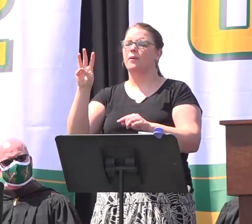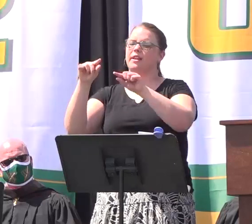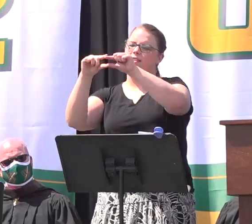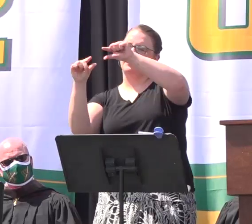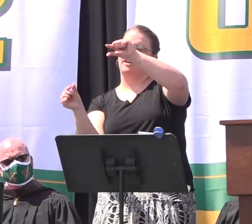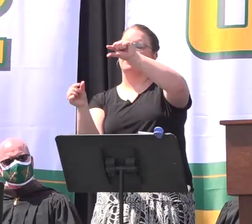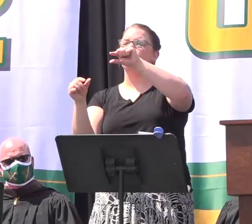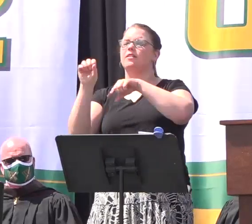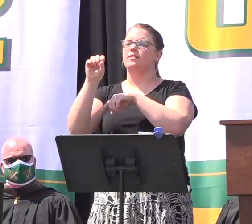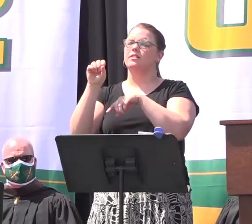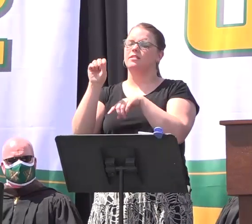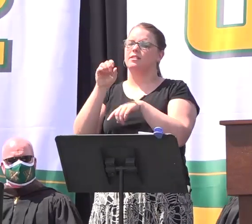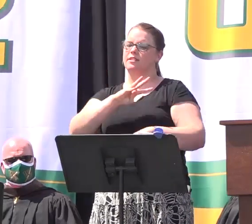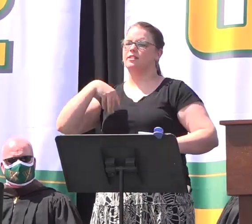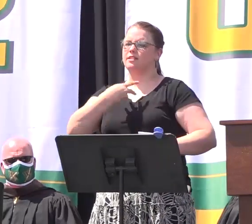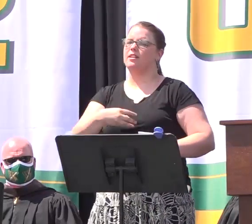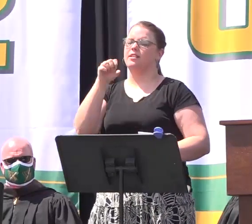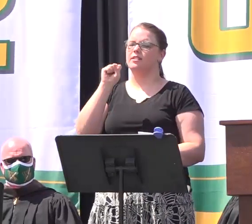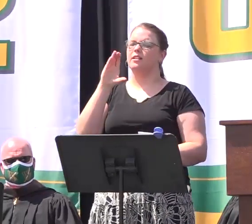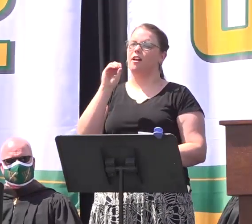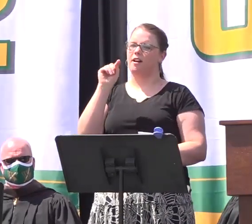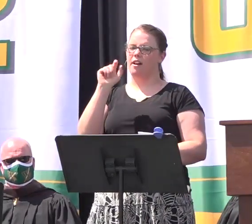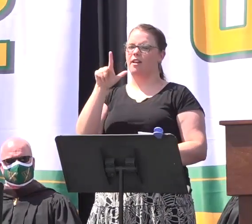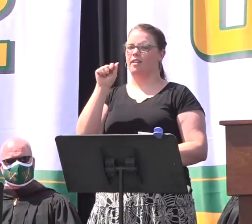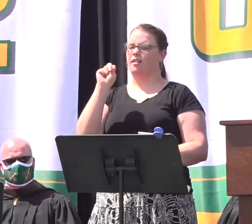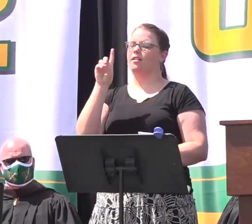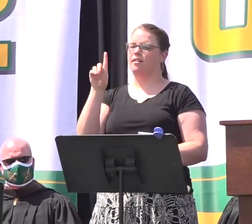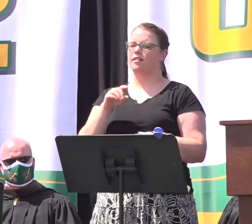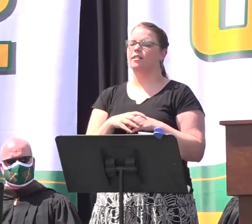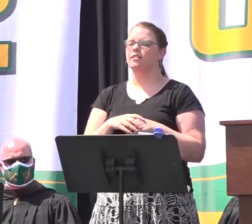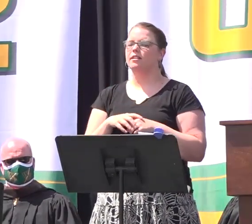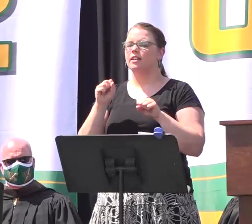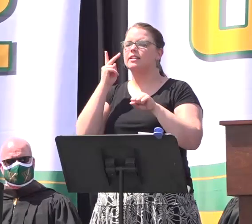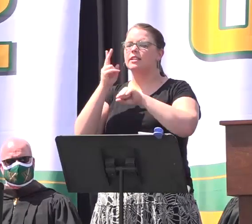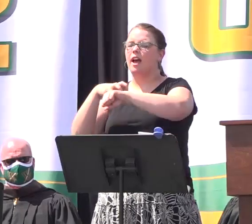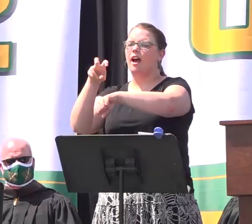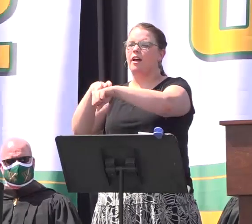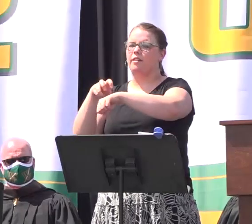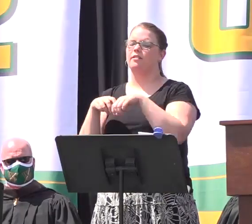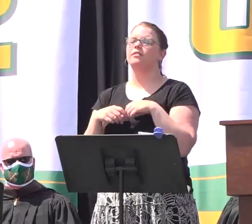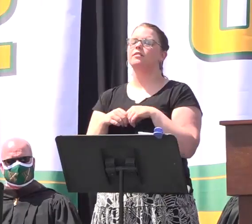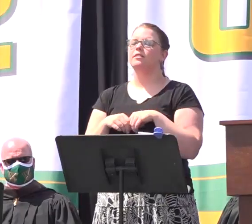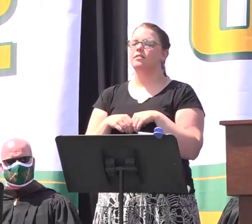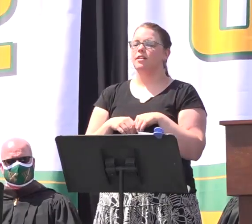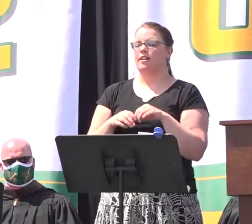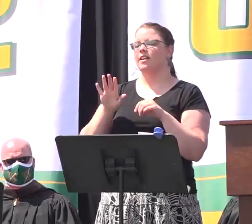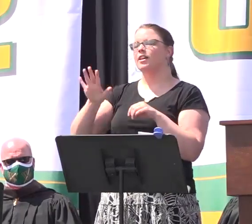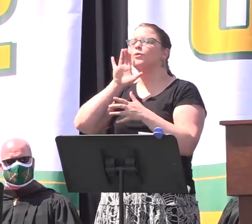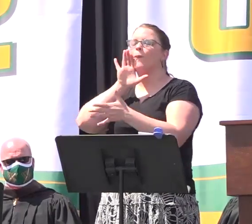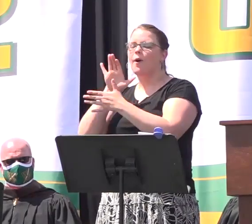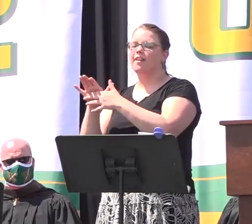Channel in Ireland. The song was inspired by that place and by his wife Linda. And you can